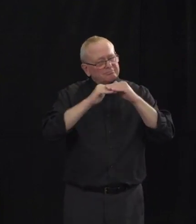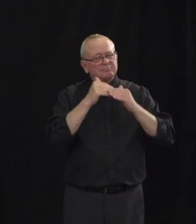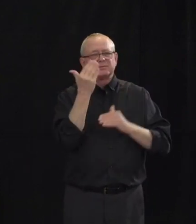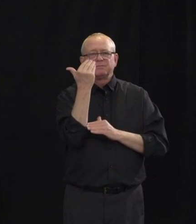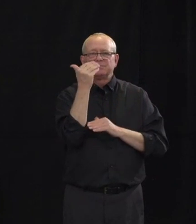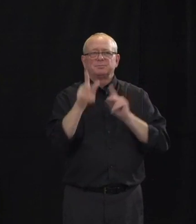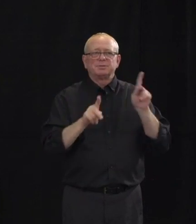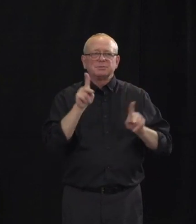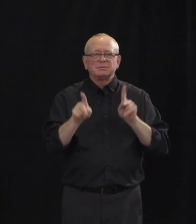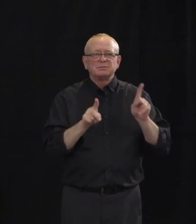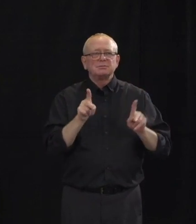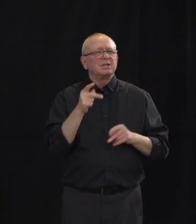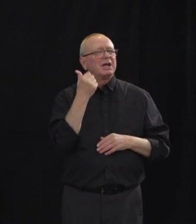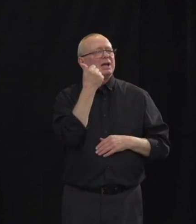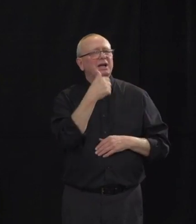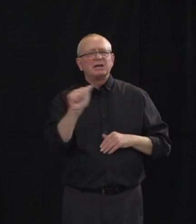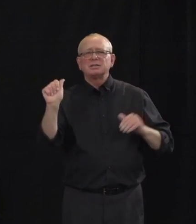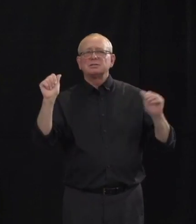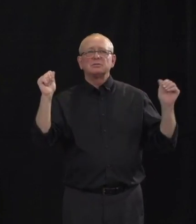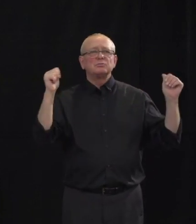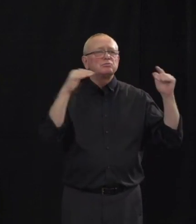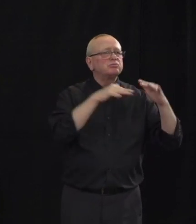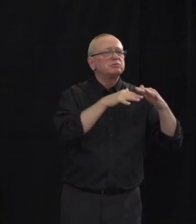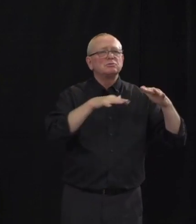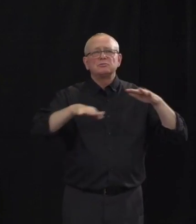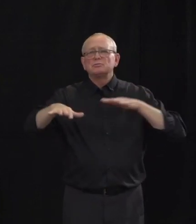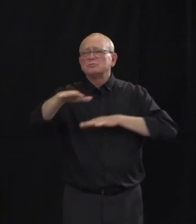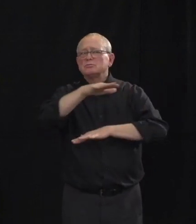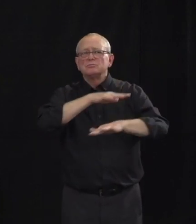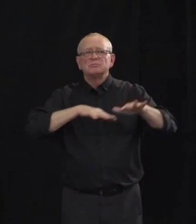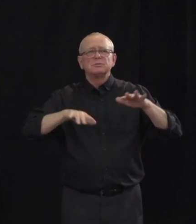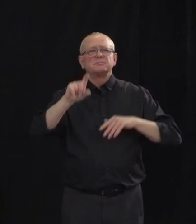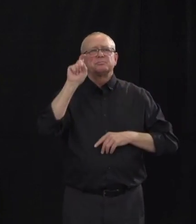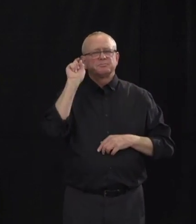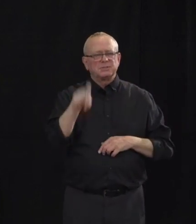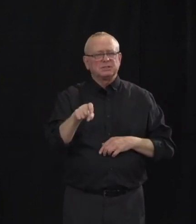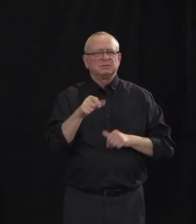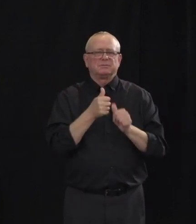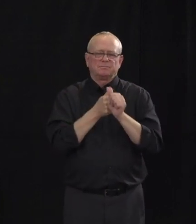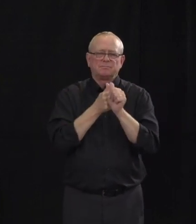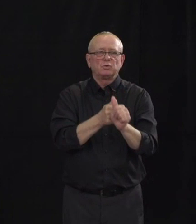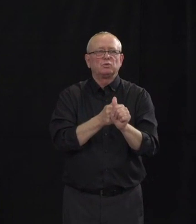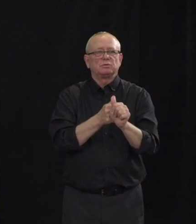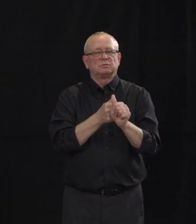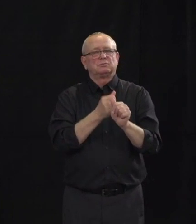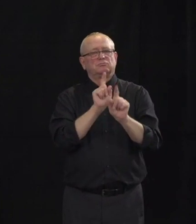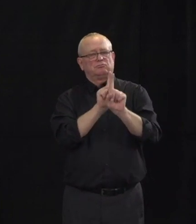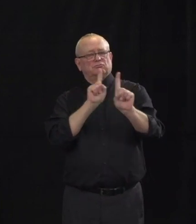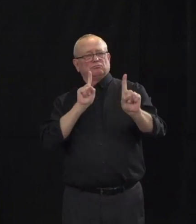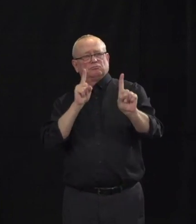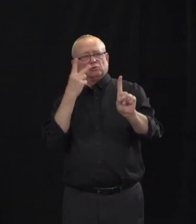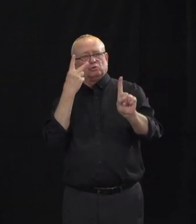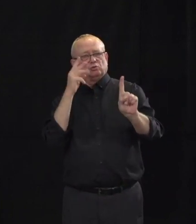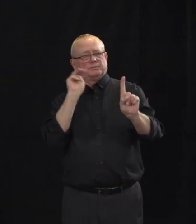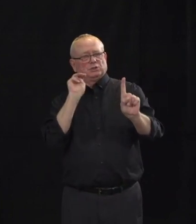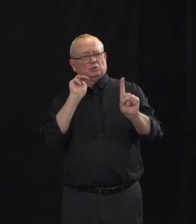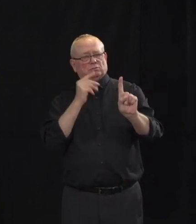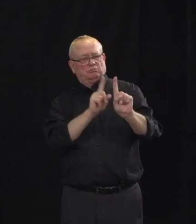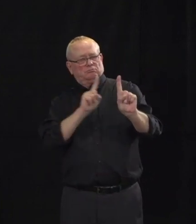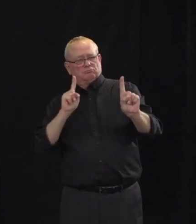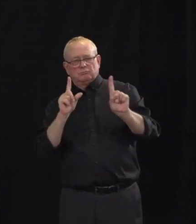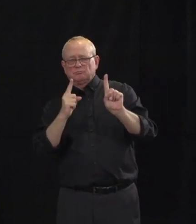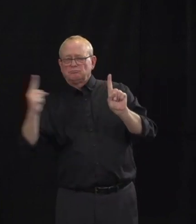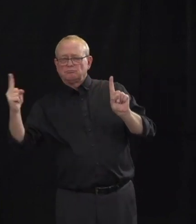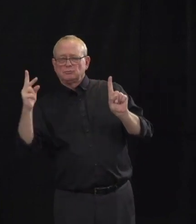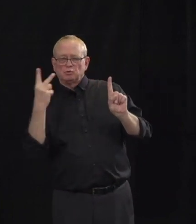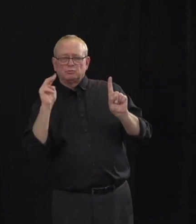social distancing guideline must be observed. And to further prevent large group gatherings, we are closing vehicle access